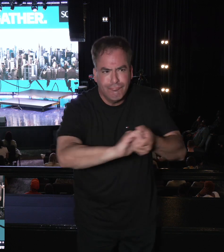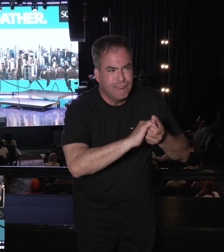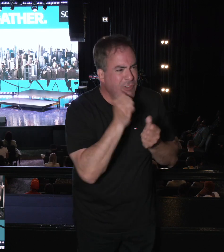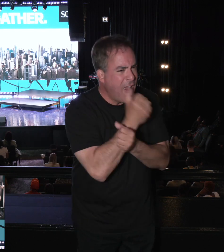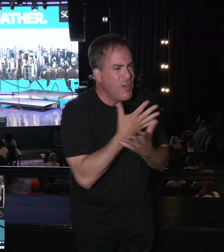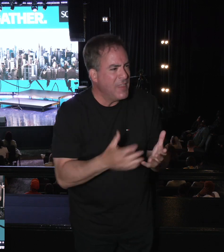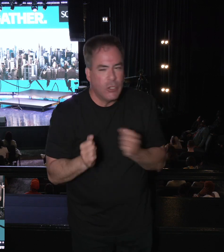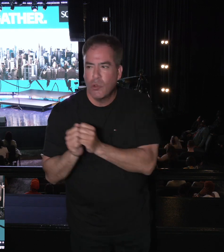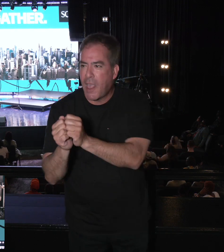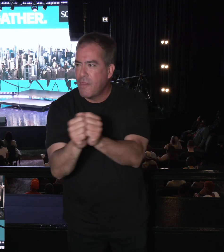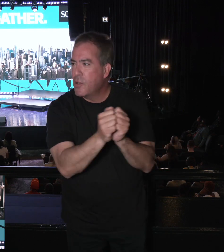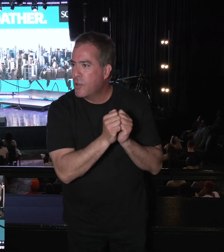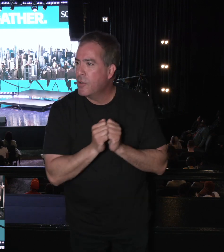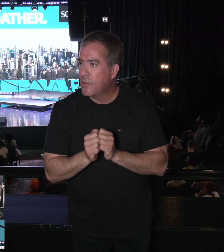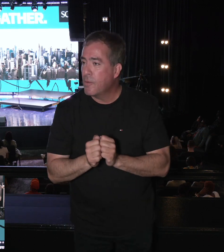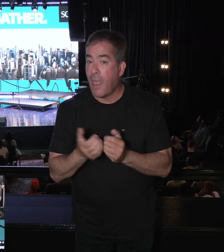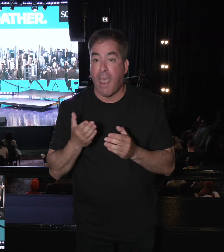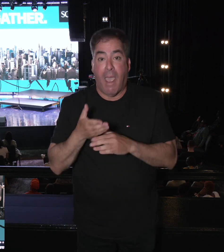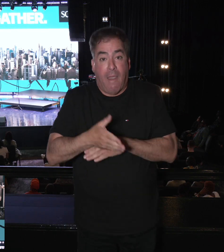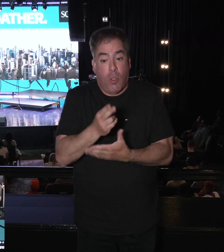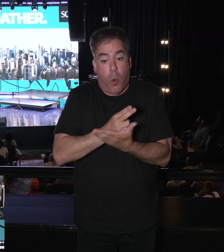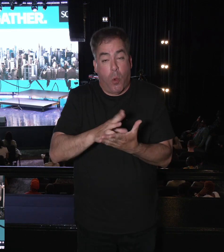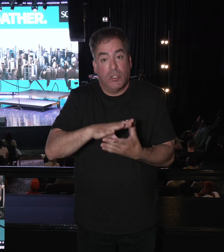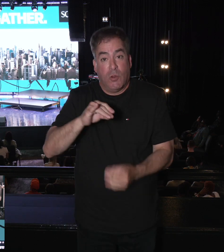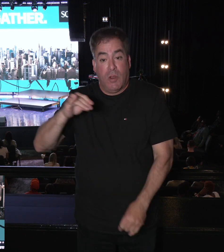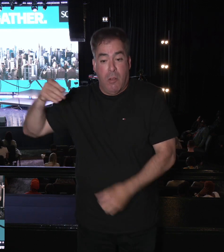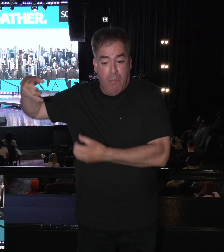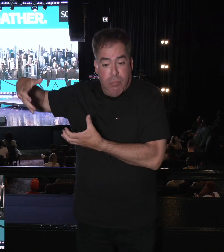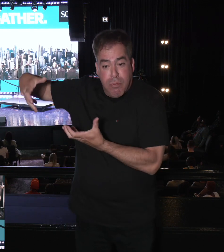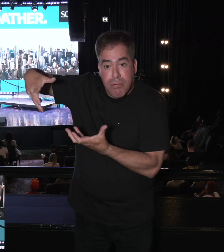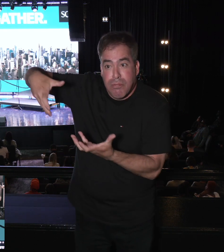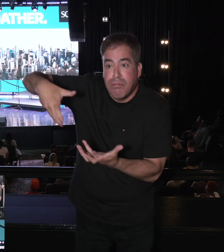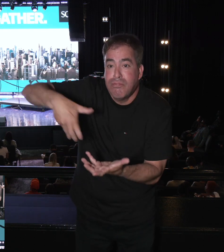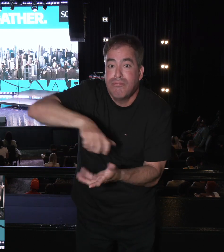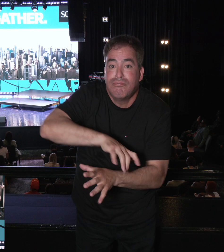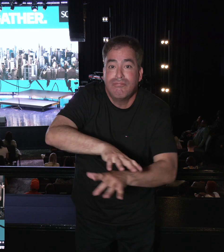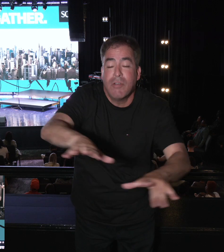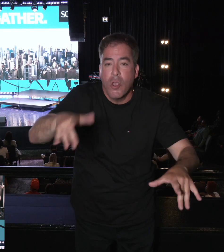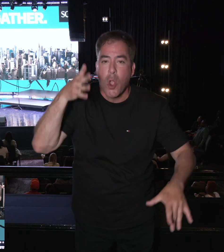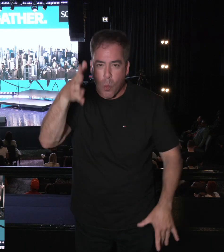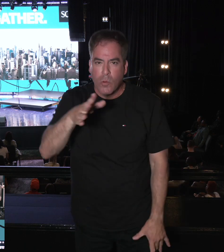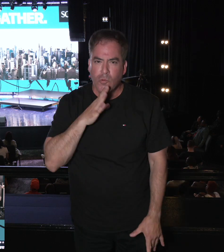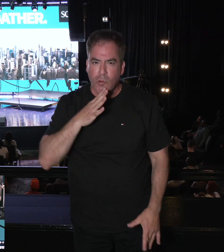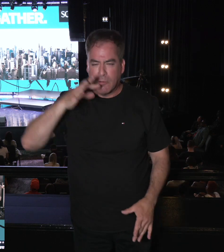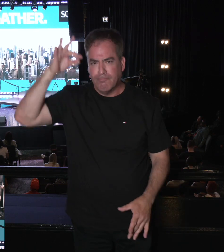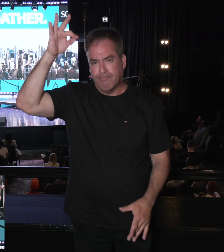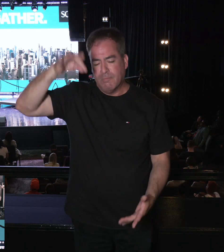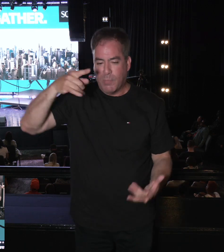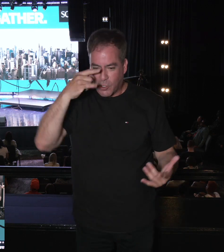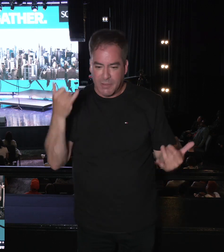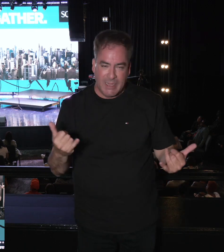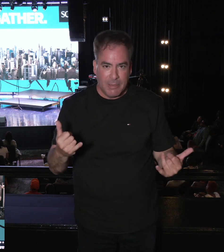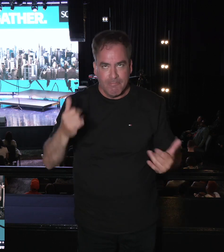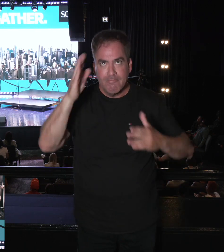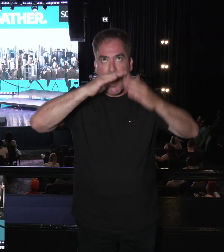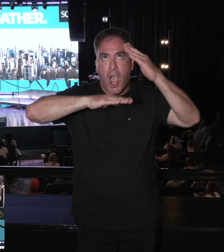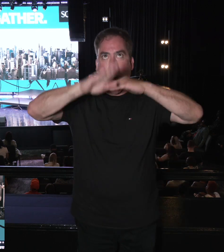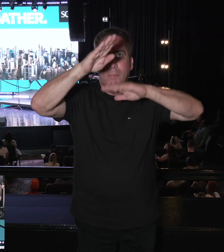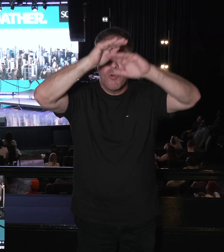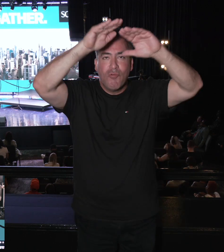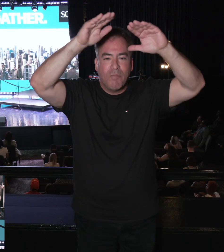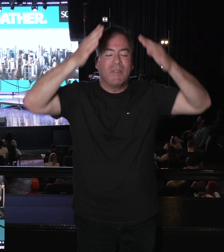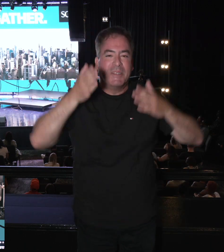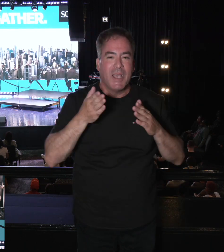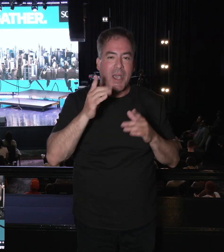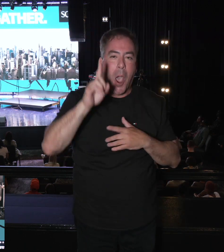everything together. Right after the Holy Spirit comes and fills everyone, which we're about to get into, it's Pentecost Sunday. And listen to what it says.